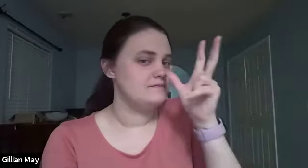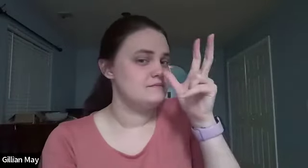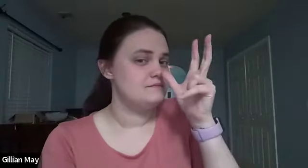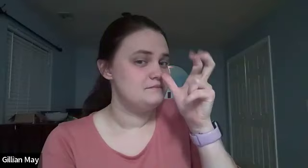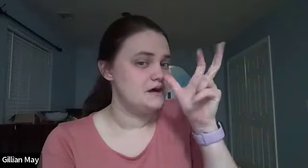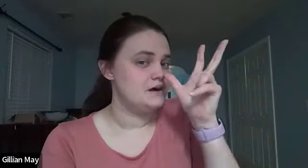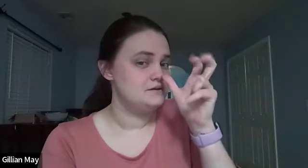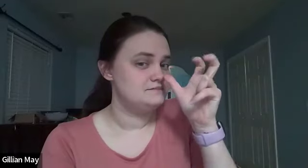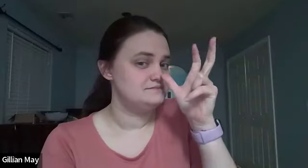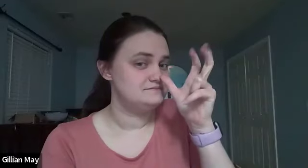bug,